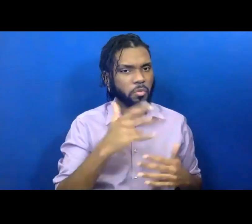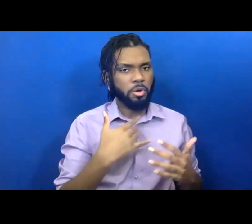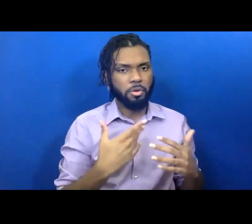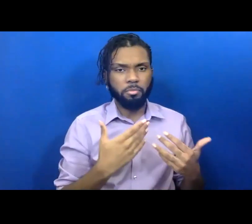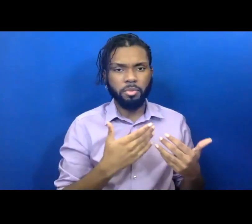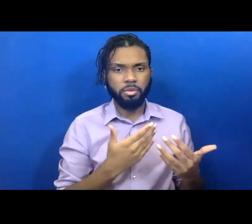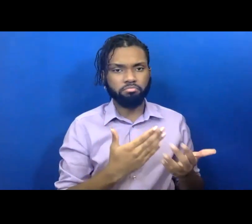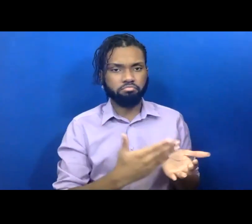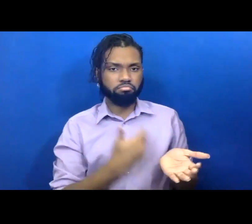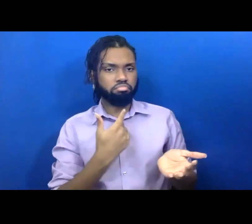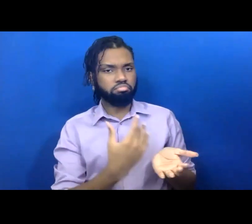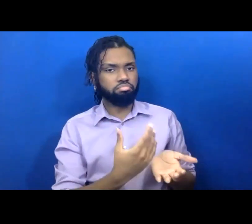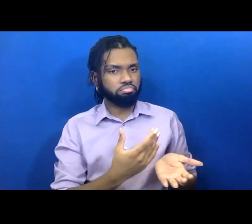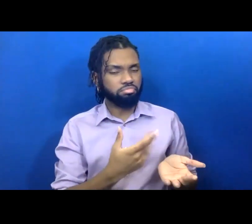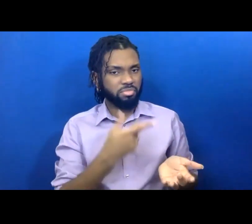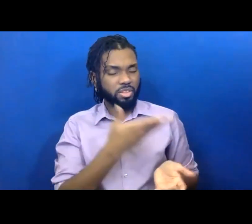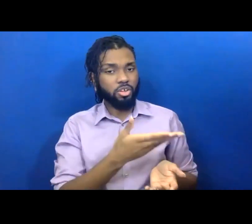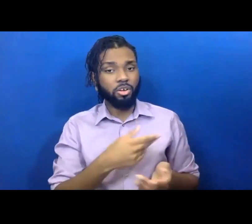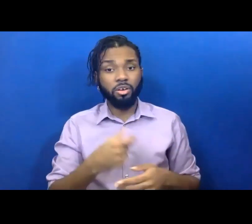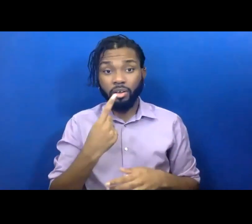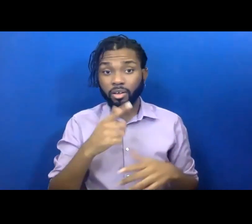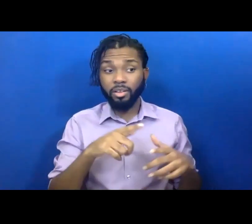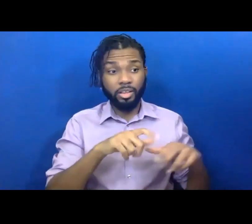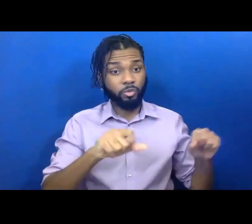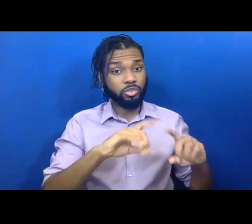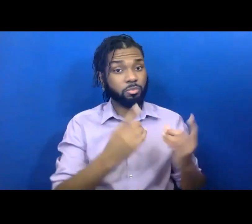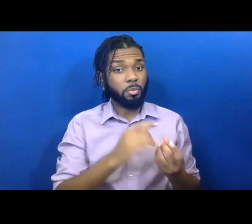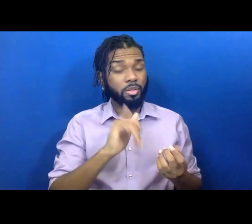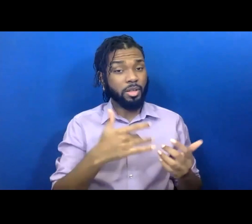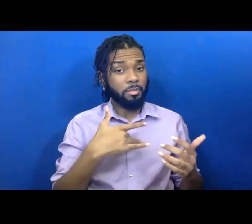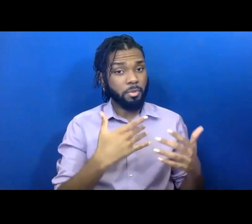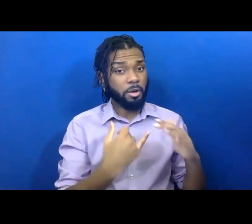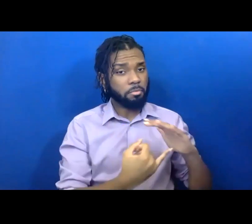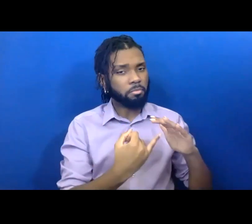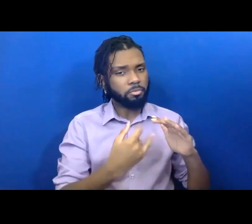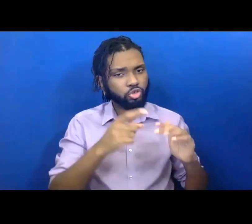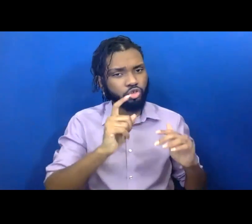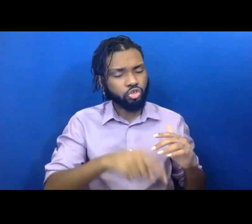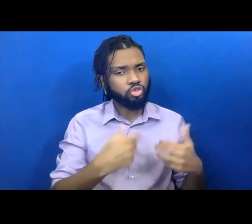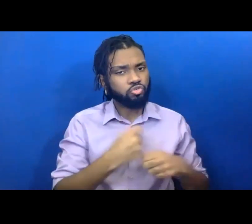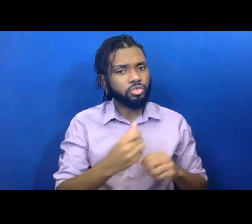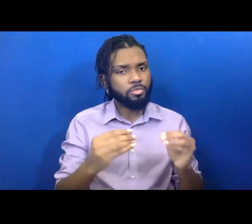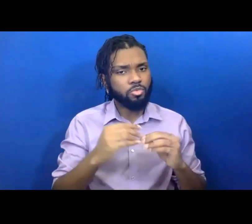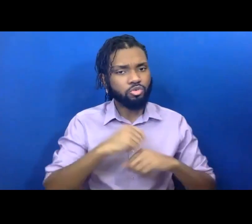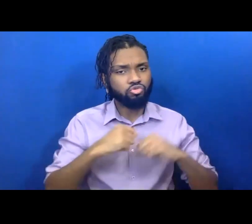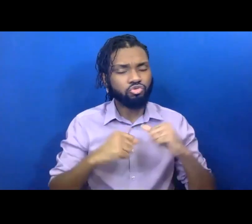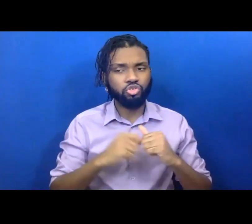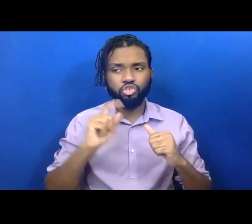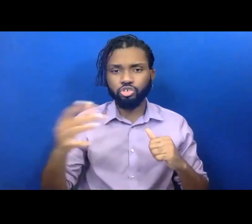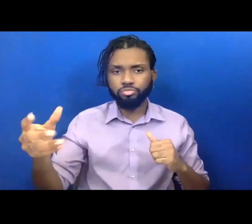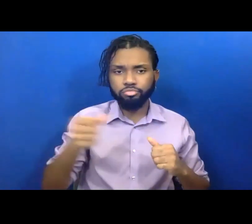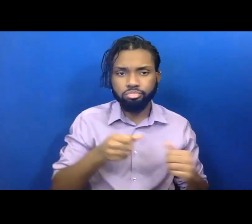Linguistic departments, like in order to be more inclusive, must create more structures, to bring in sort of language scholars